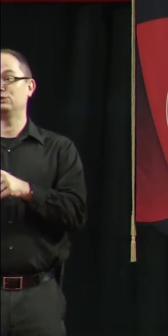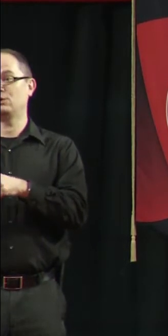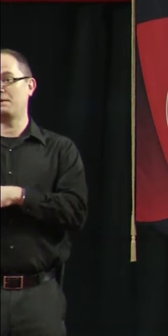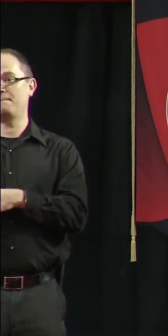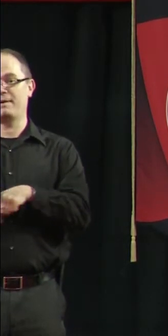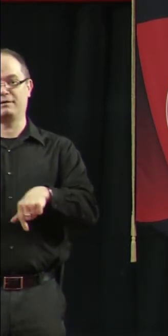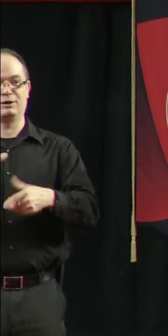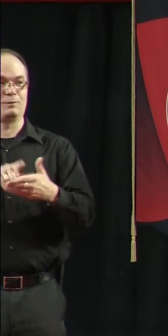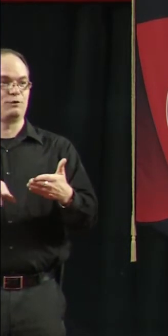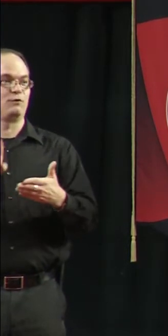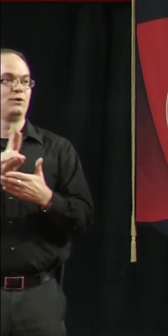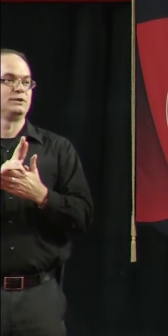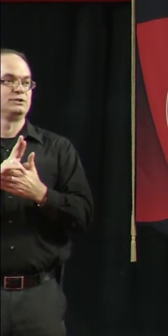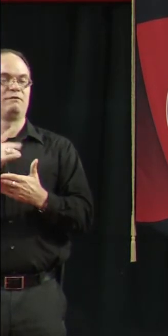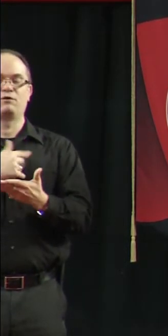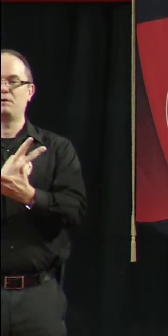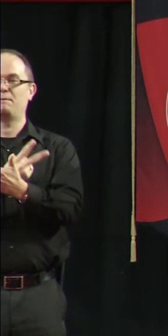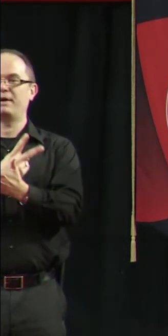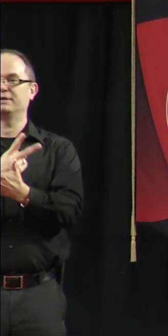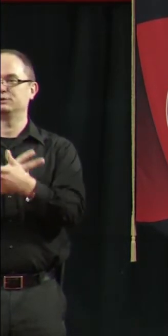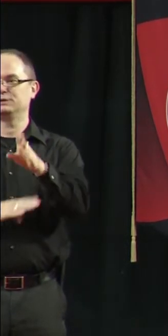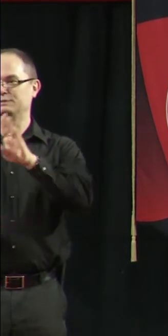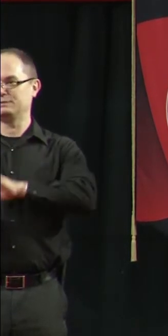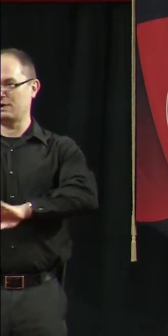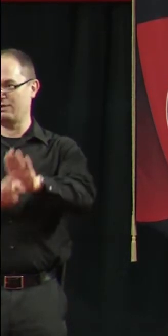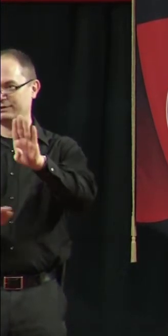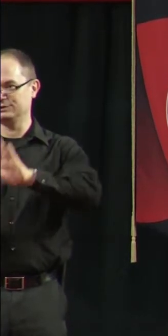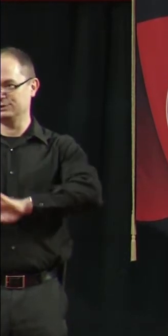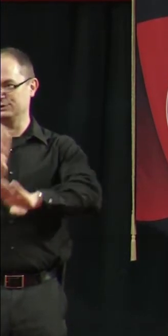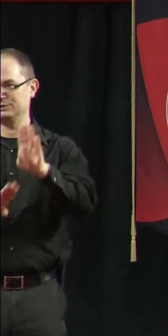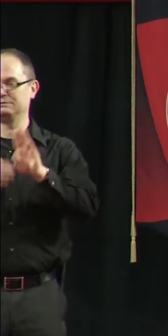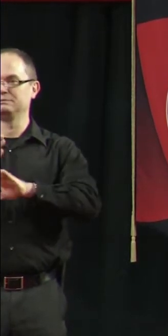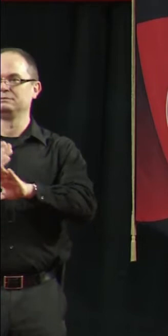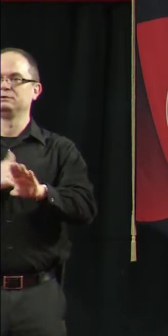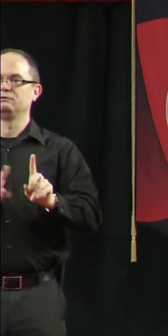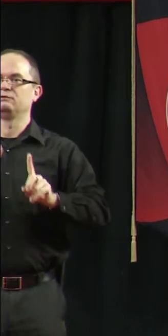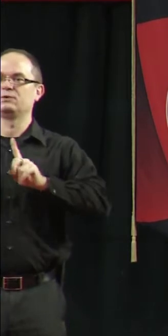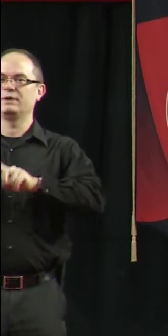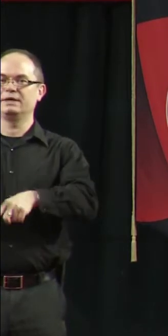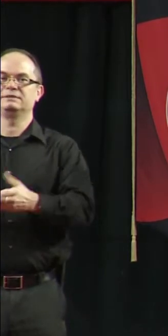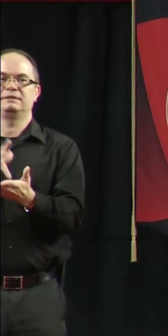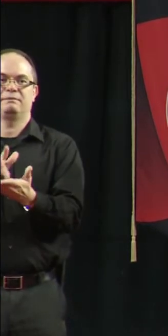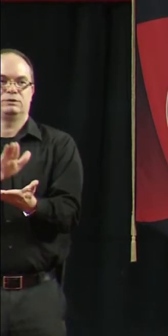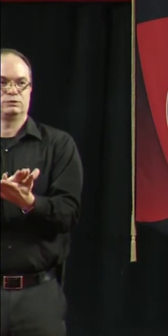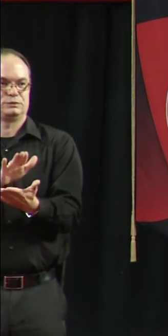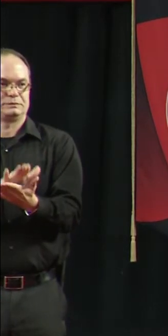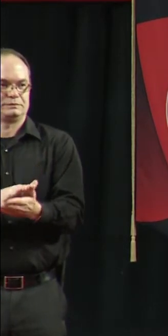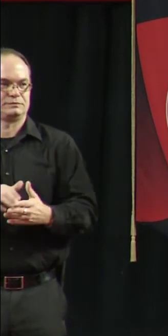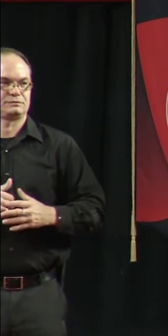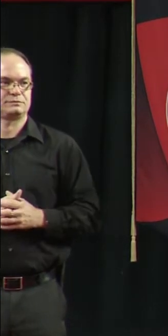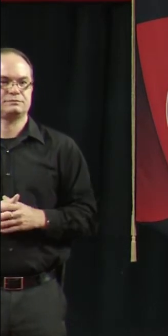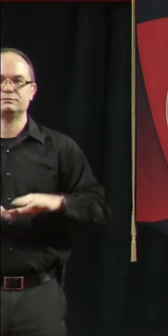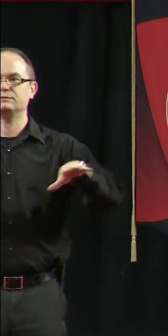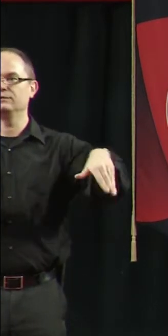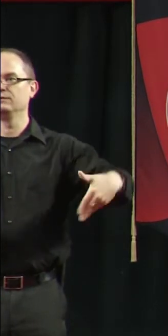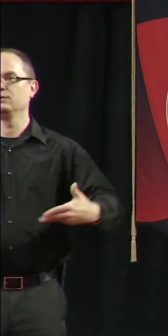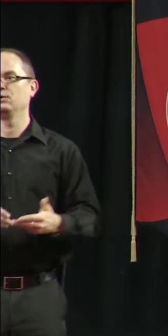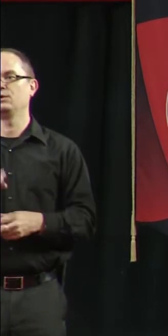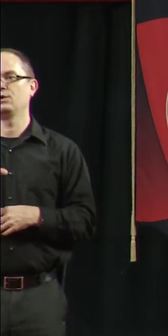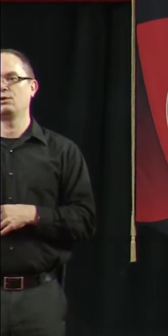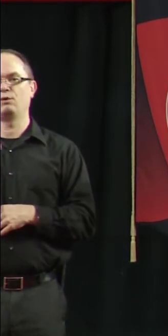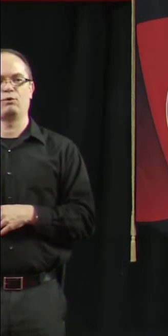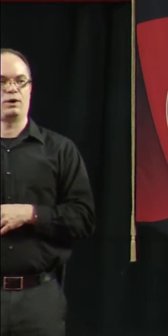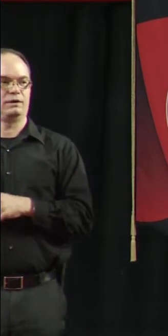Lamar University to pursue a master's in biology before attending medical school. Please welcome Ms.